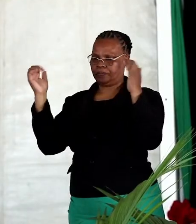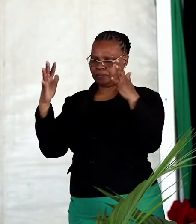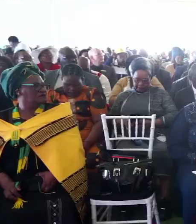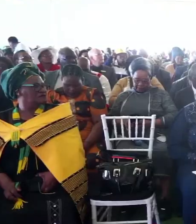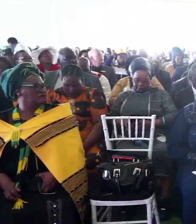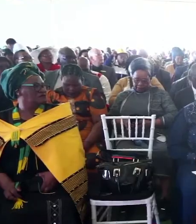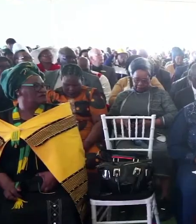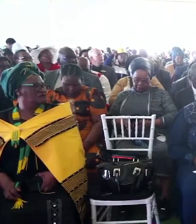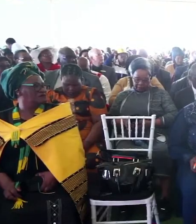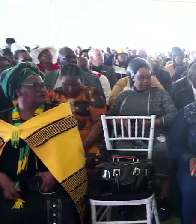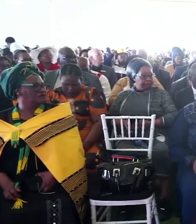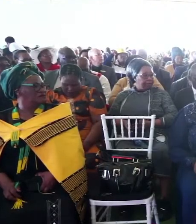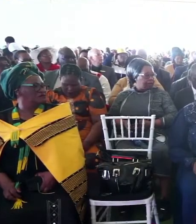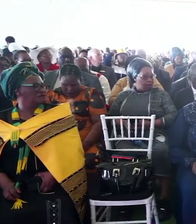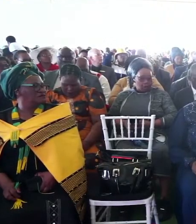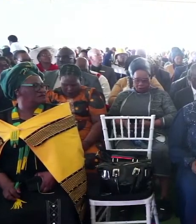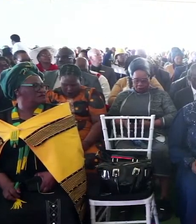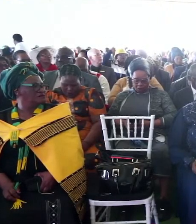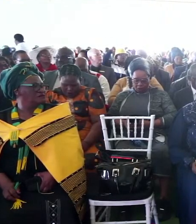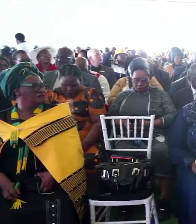igama lamakhosikazi